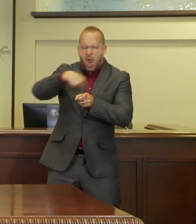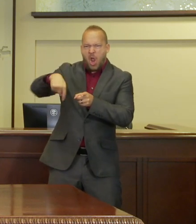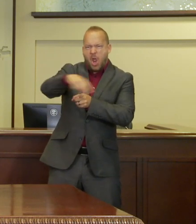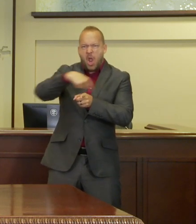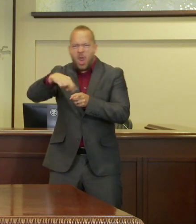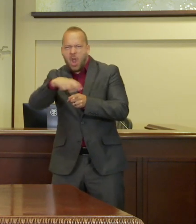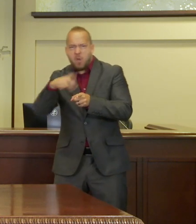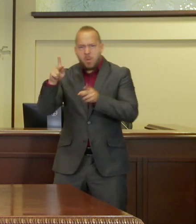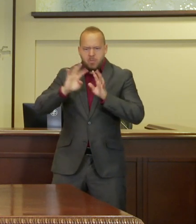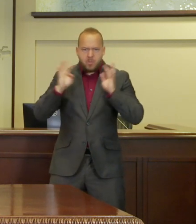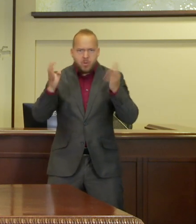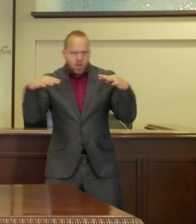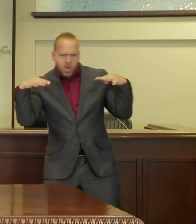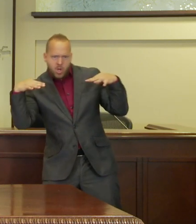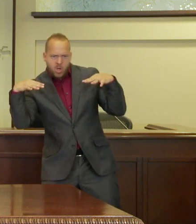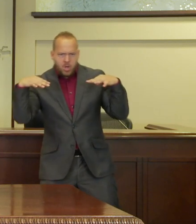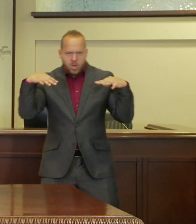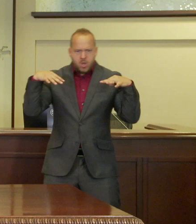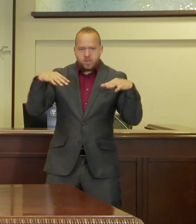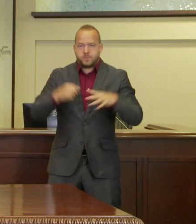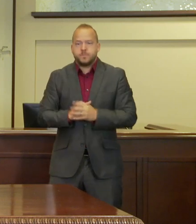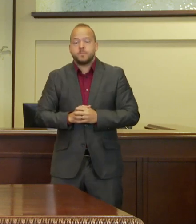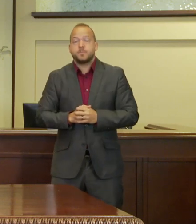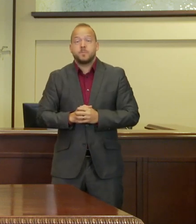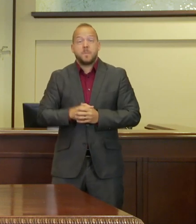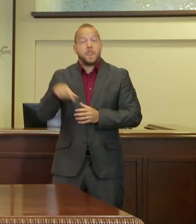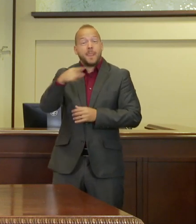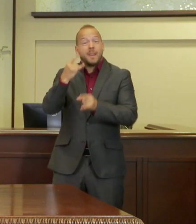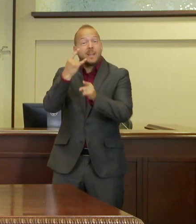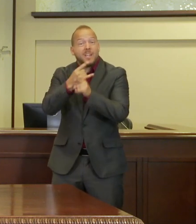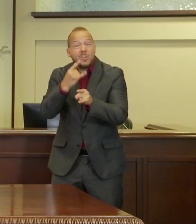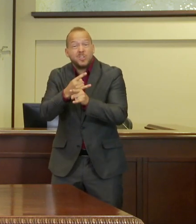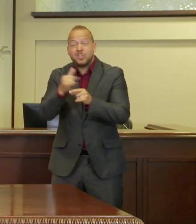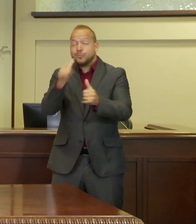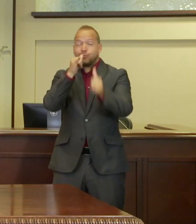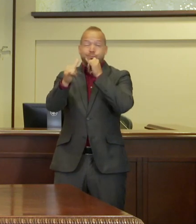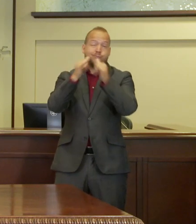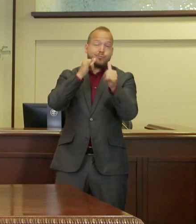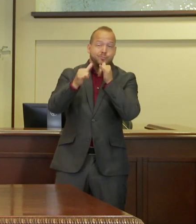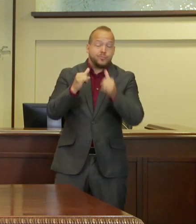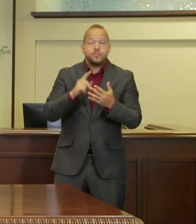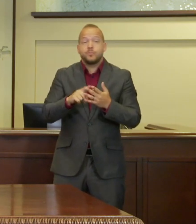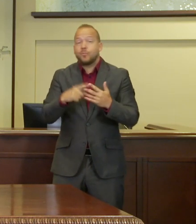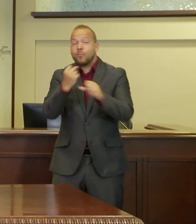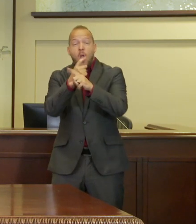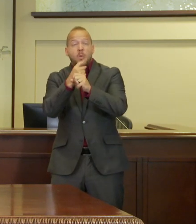around. There was alcohol consumption, fireworks being lit, and then